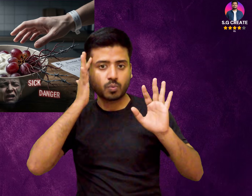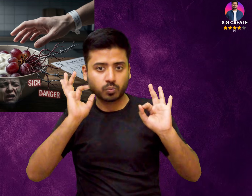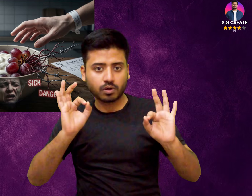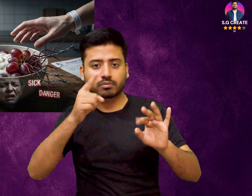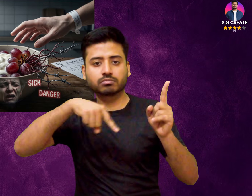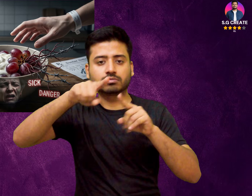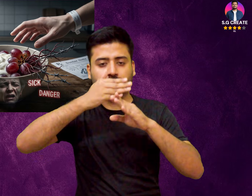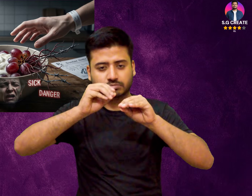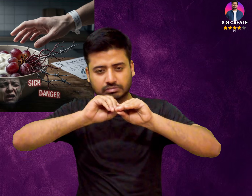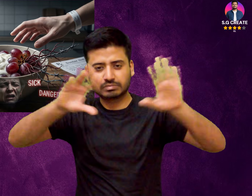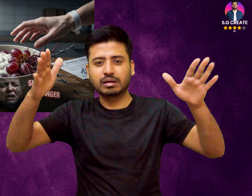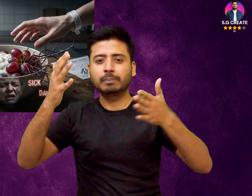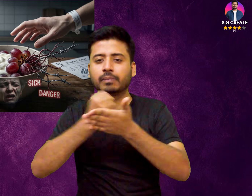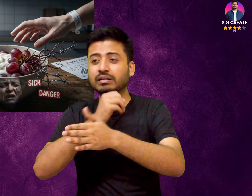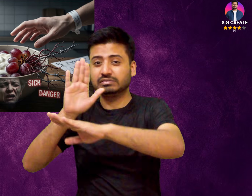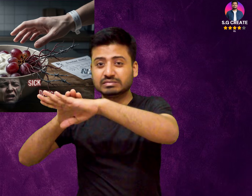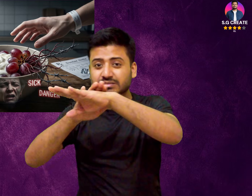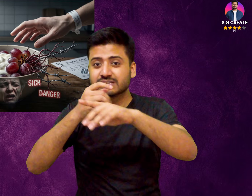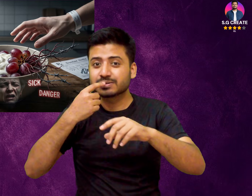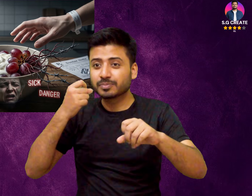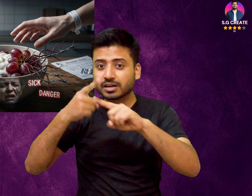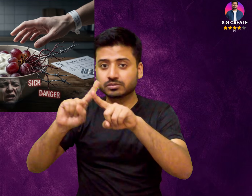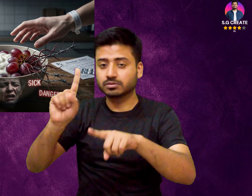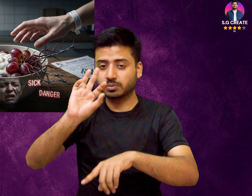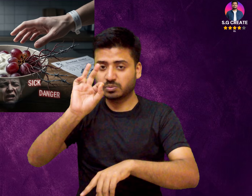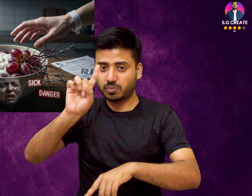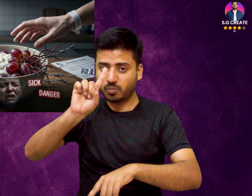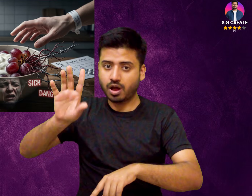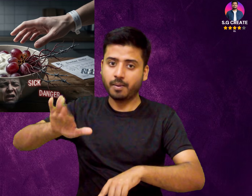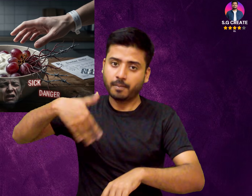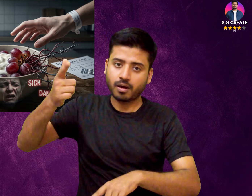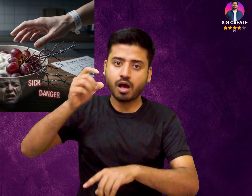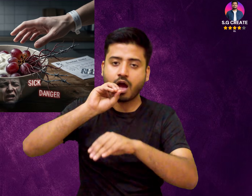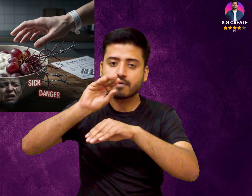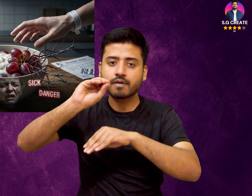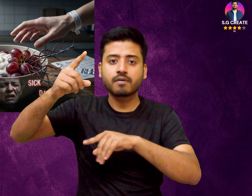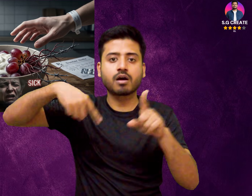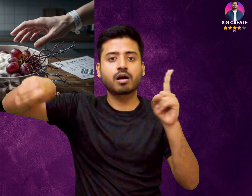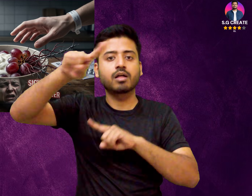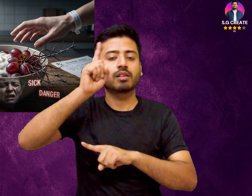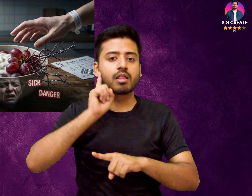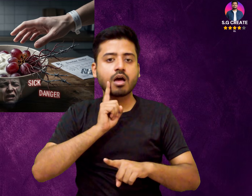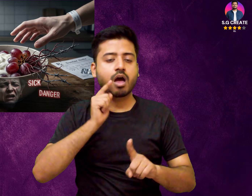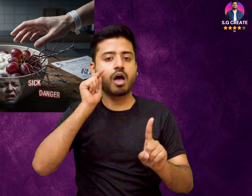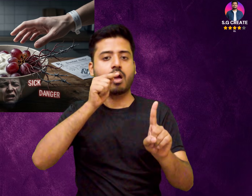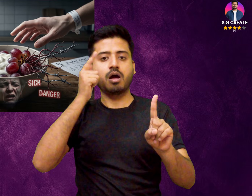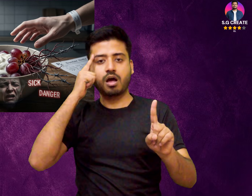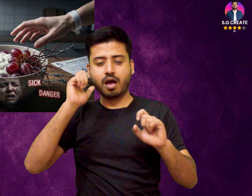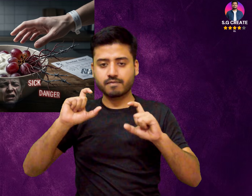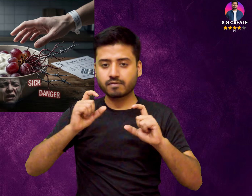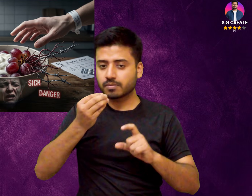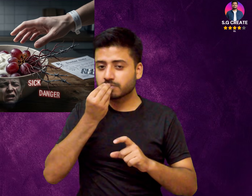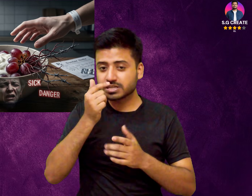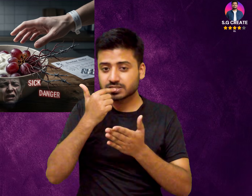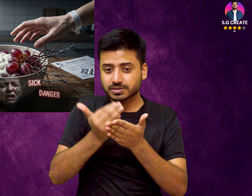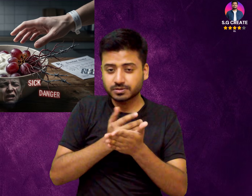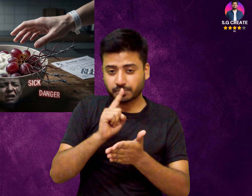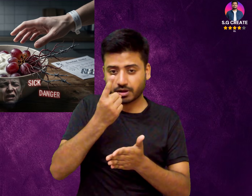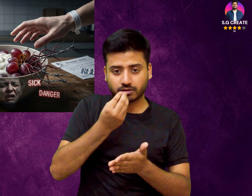are fundamental, interconnected pillars that empower individuals to learn, grow, and thrive. Quality education fosters